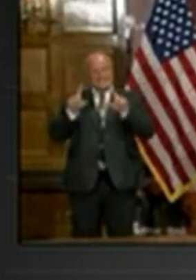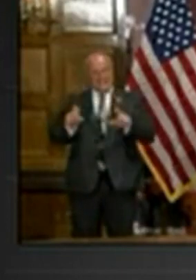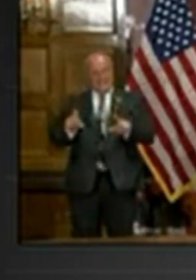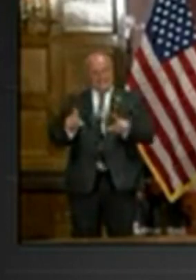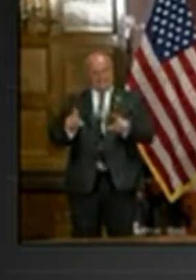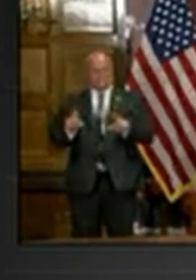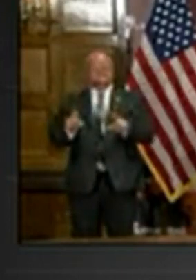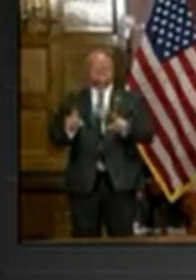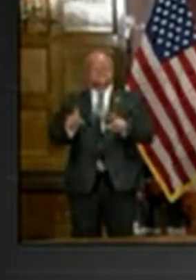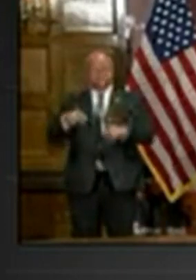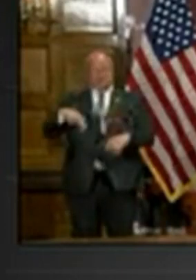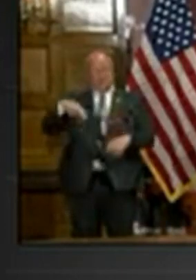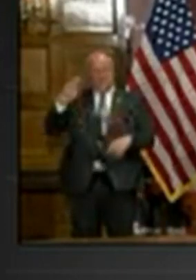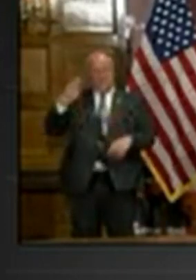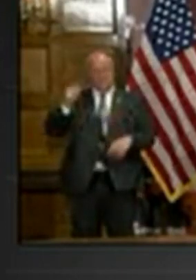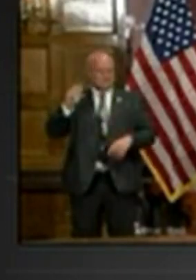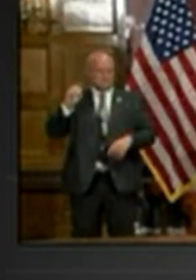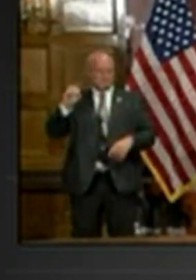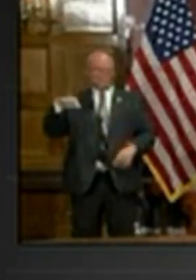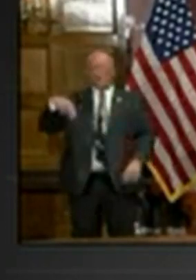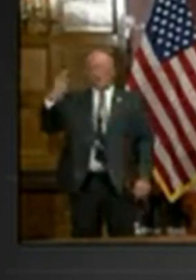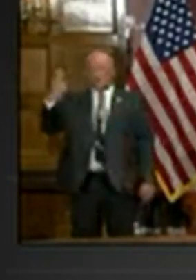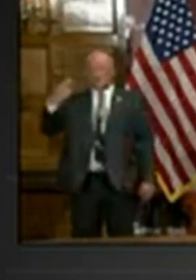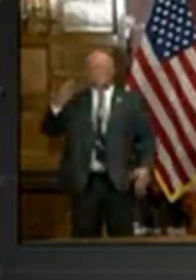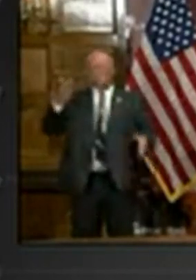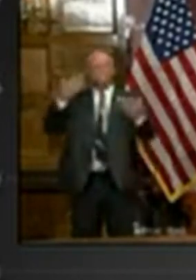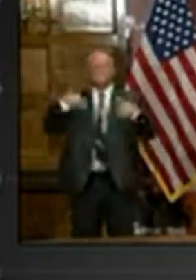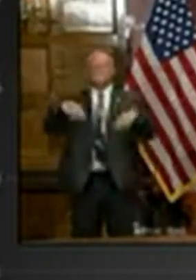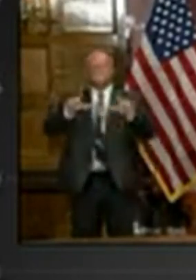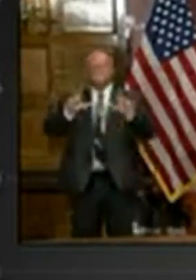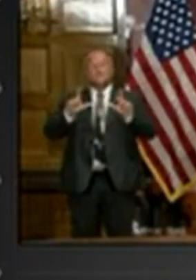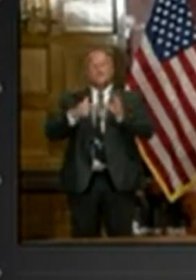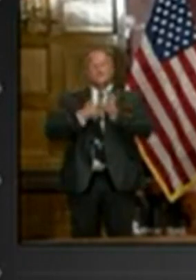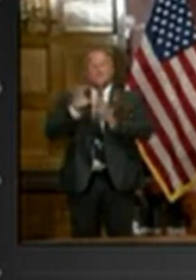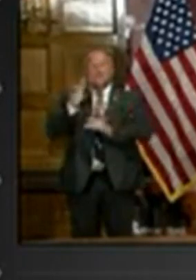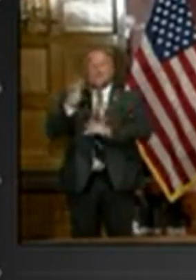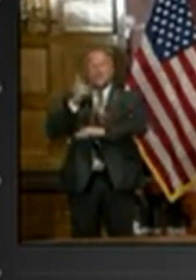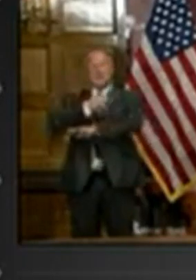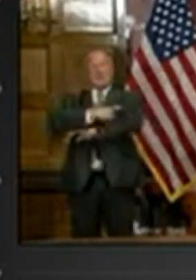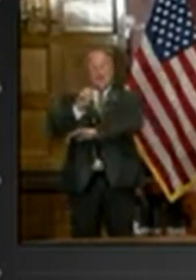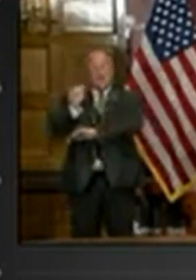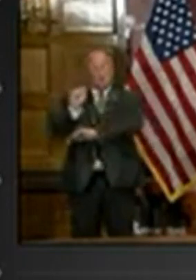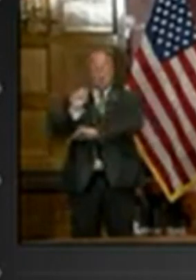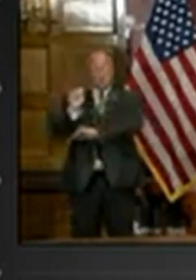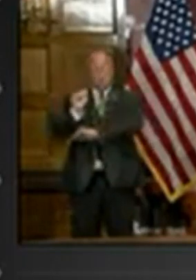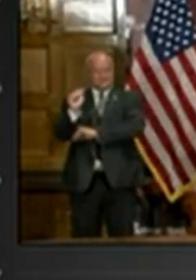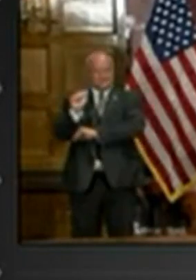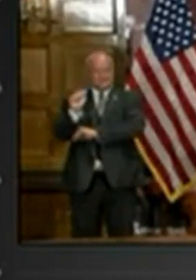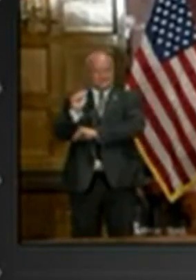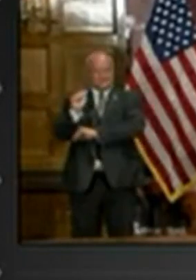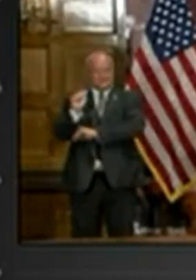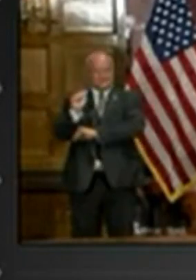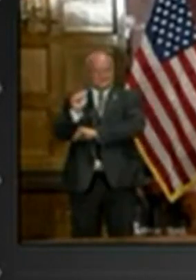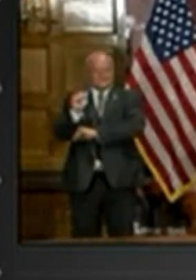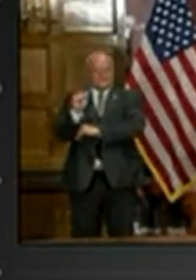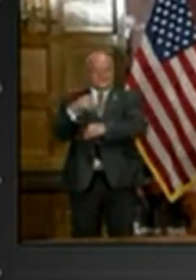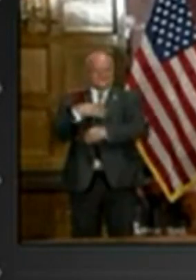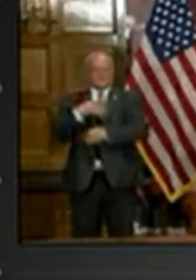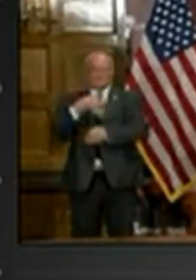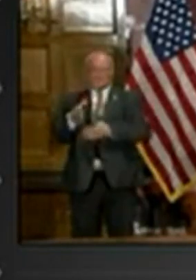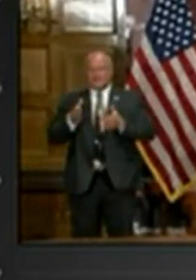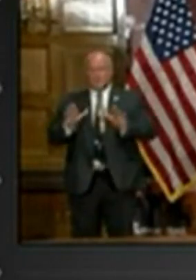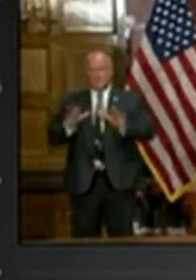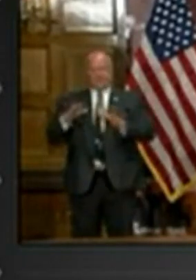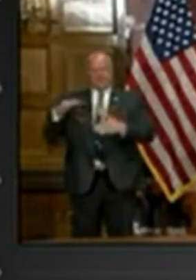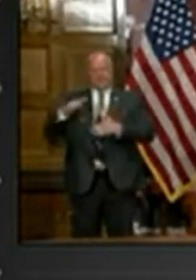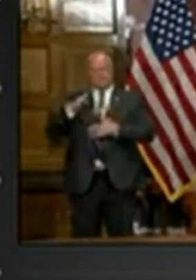is high and it is too high. The next one shows the 7-day rolling average, which you don't like the way it's